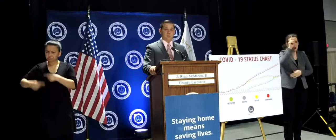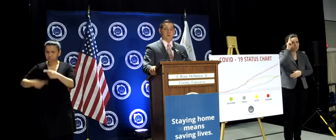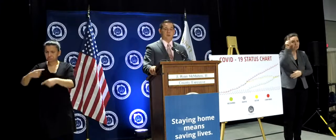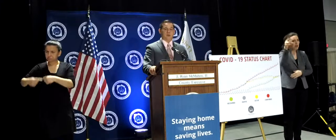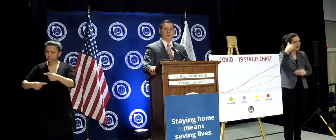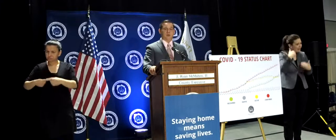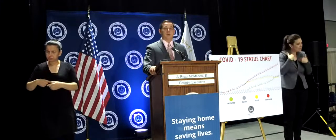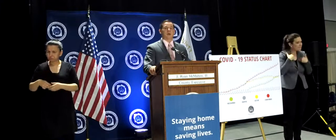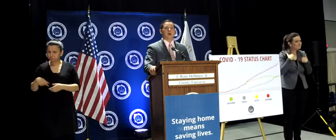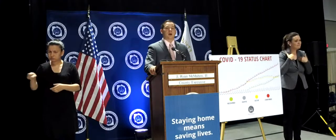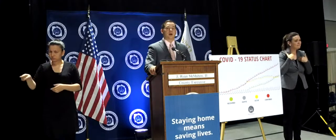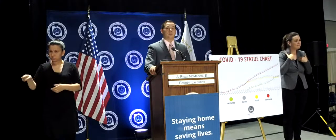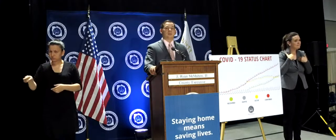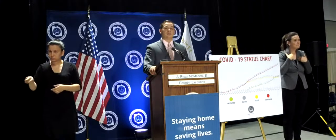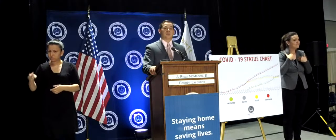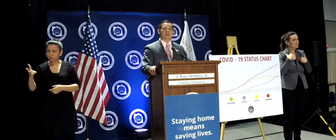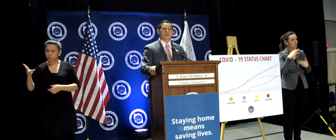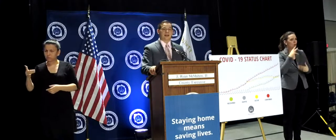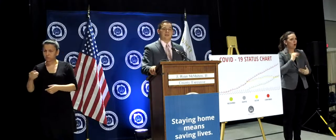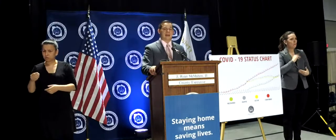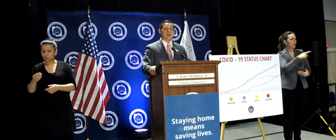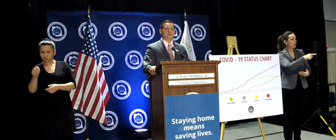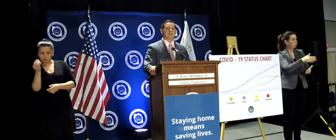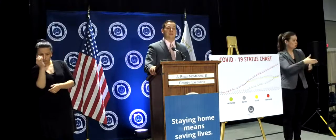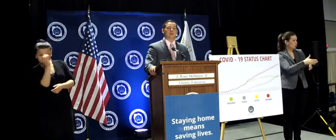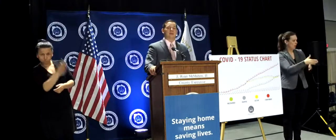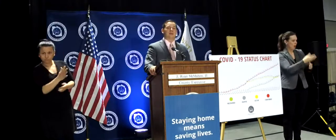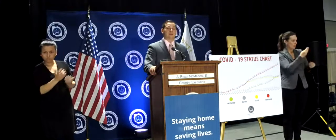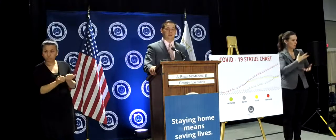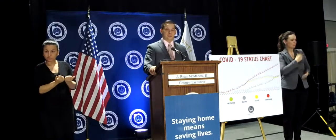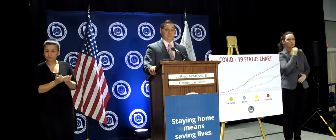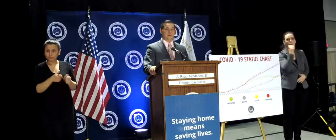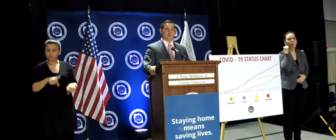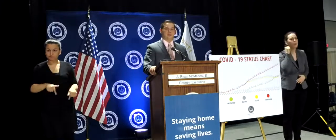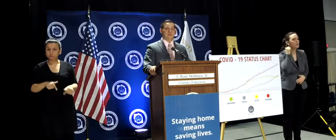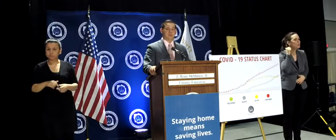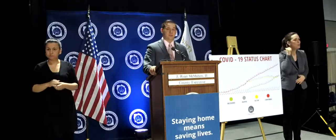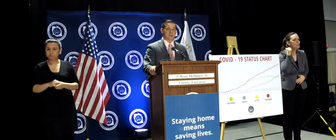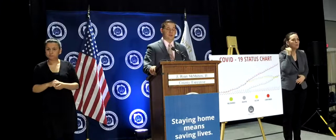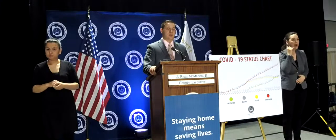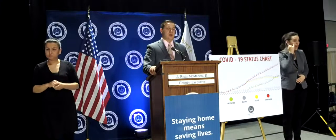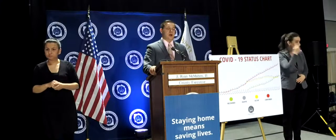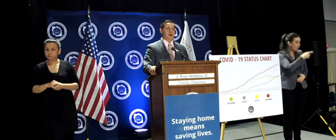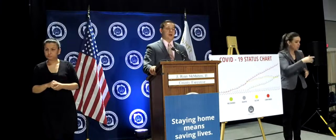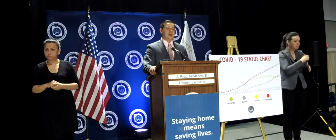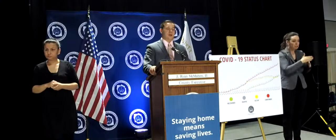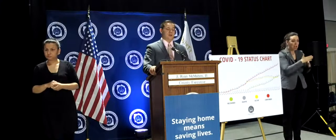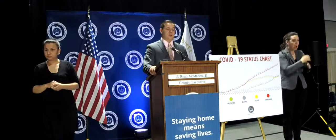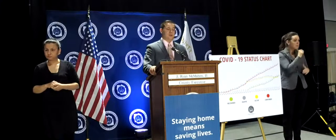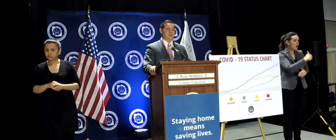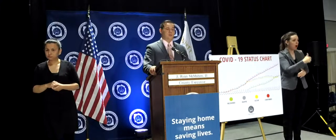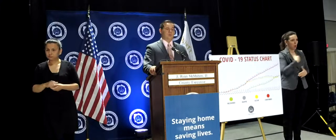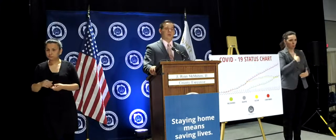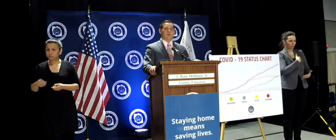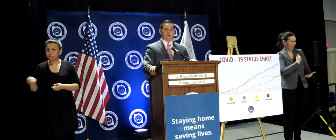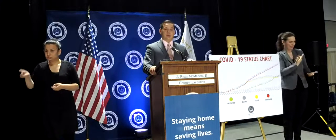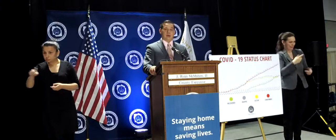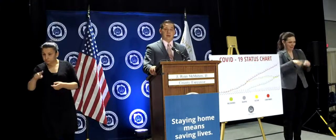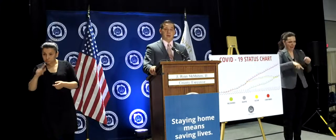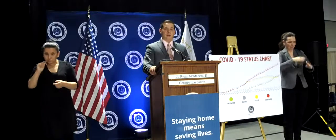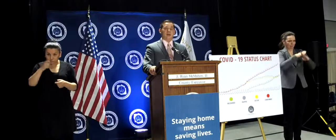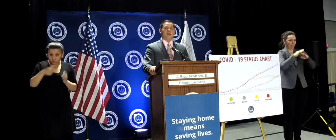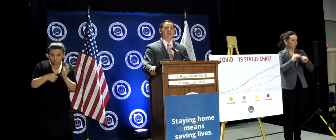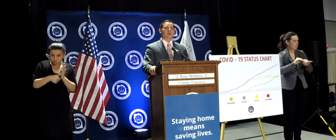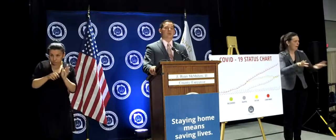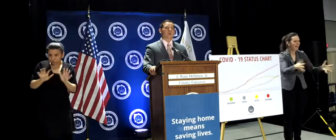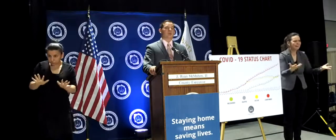the community, quite frankly, because we need that data to make informed decisions. So we're going to share